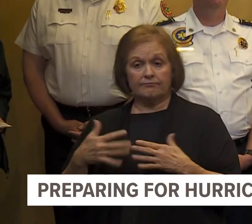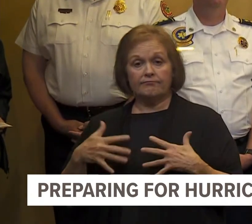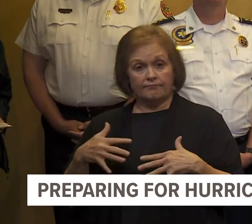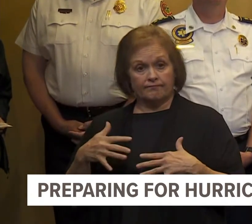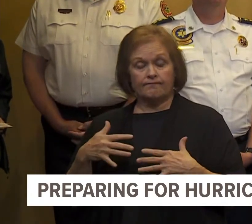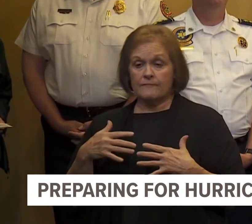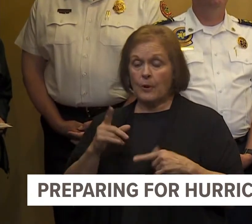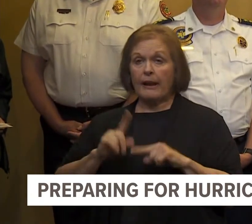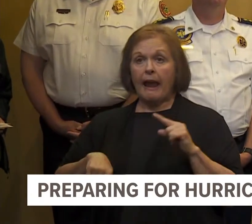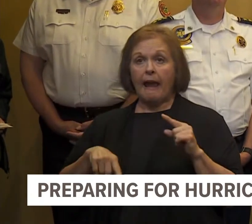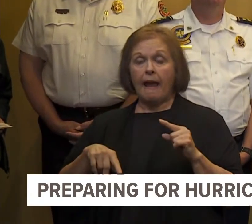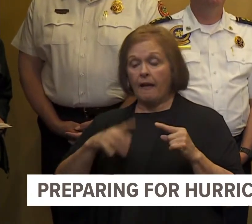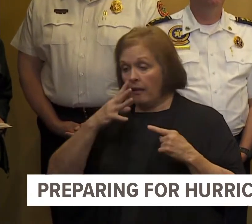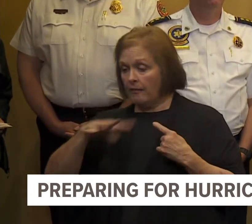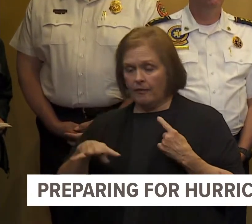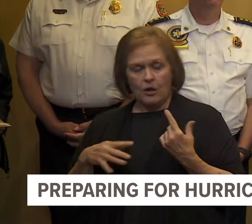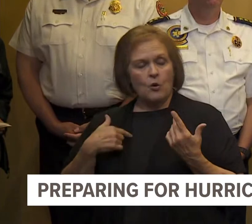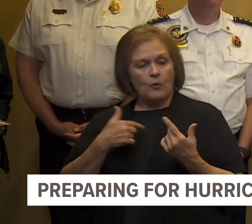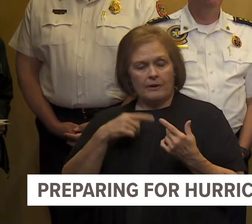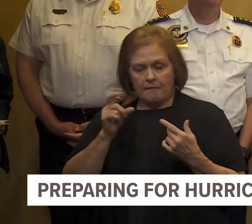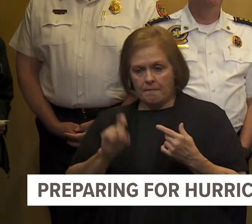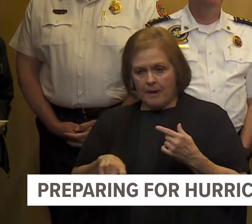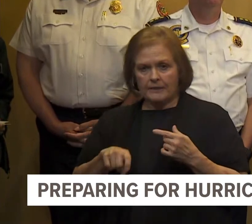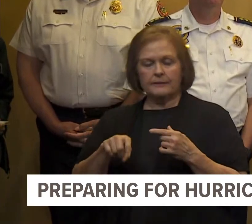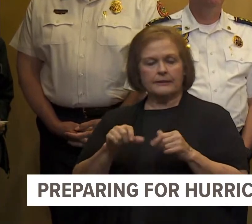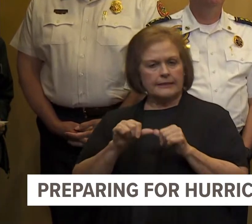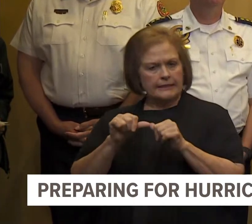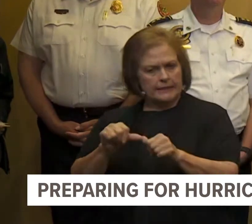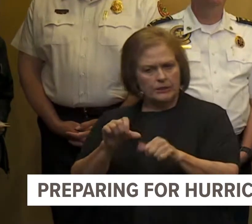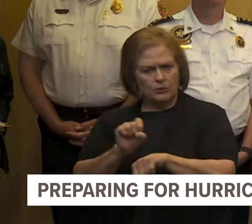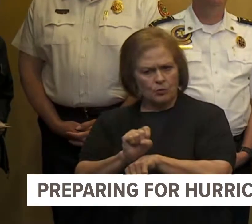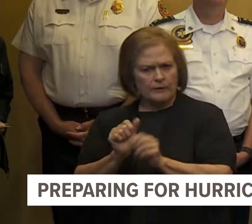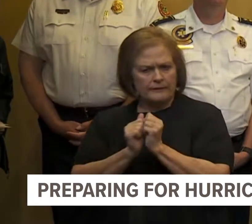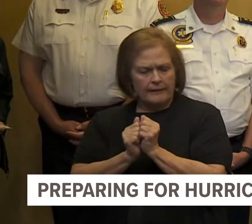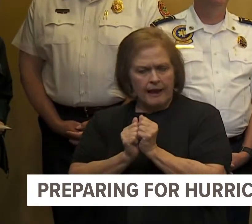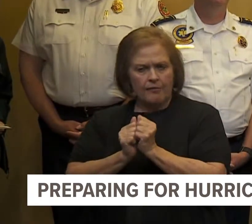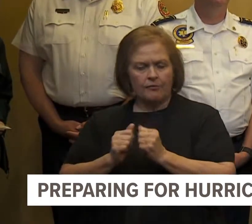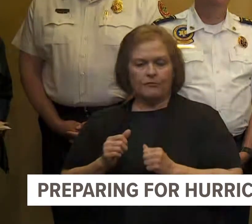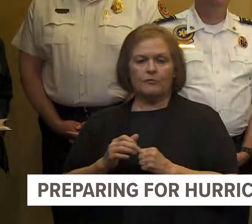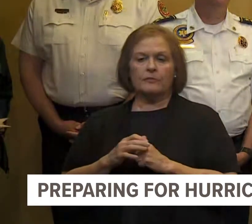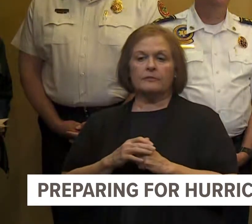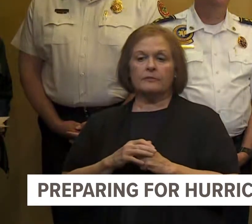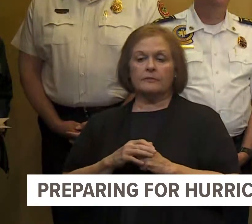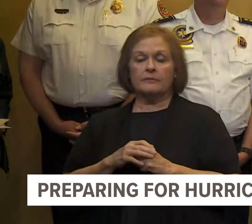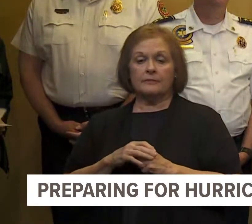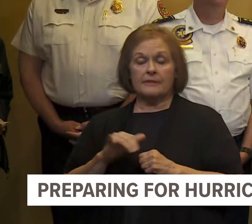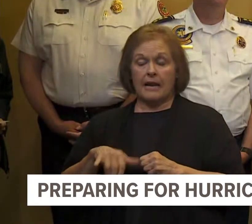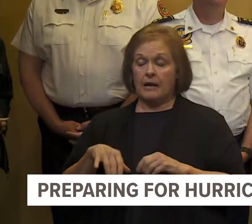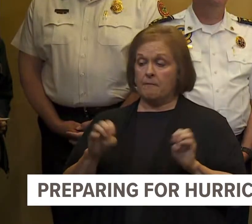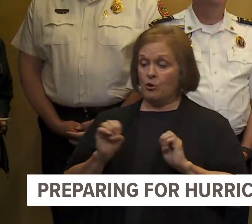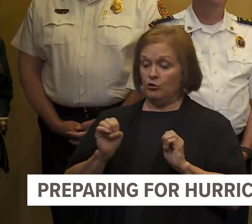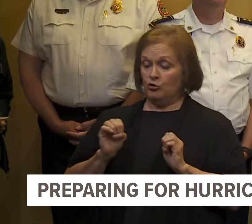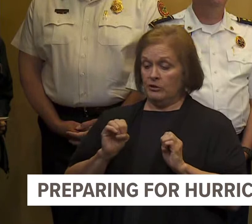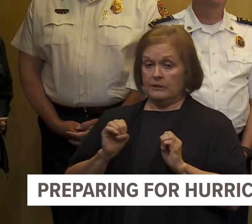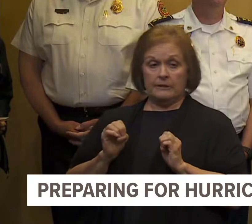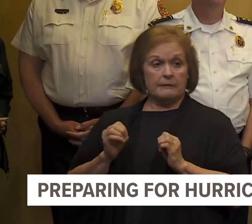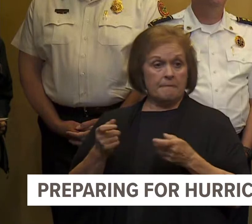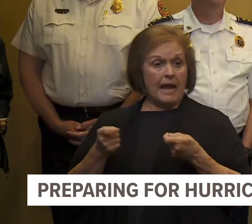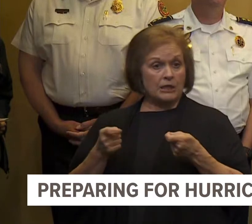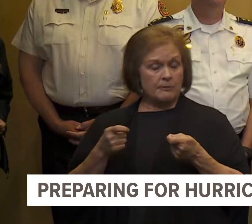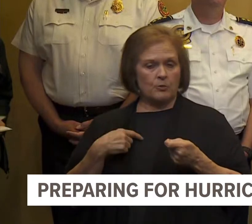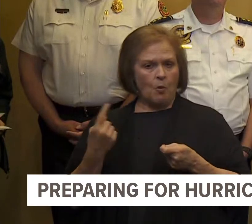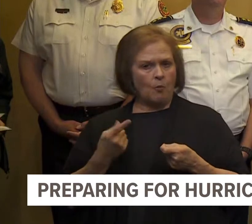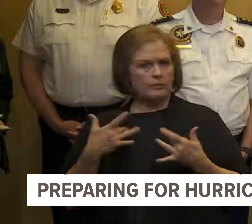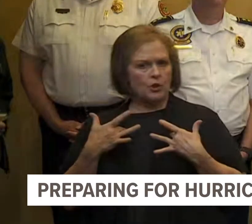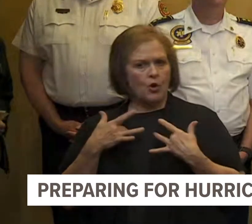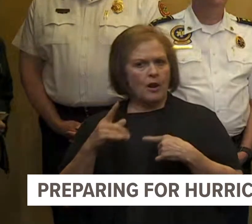be complacent. New Orleanians must continue to come together. In this profession, in emergency management, we're always concerned about